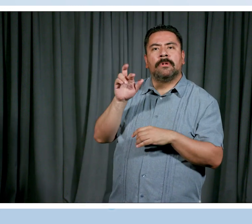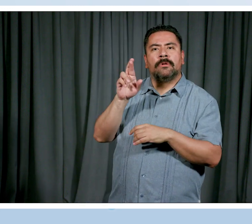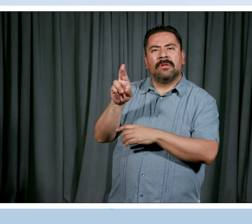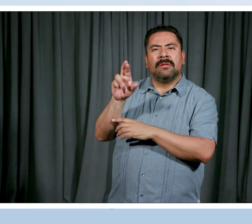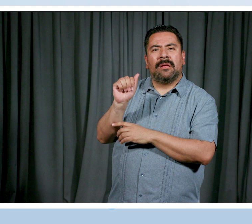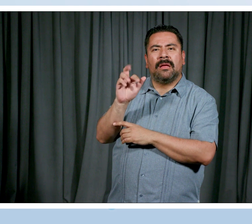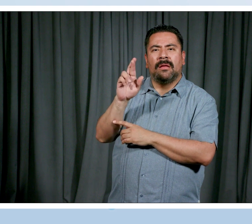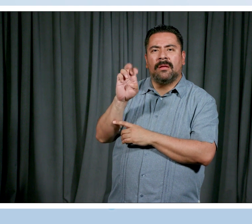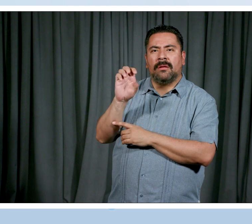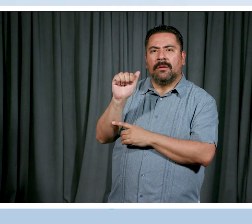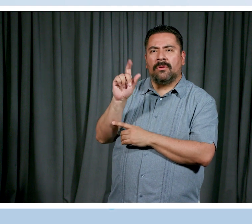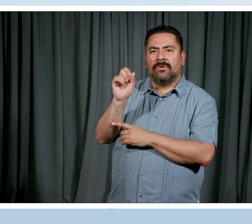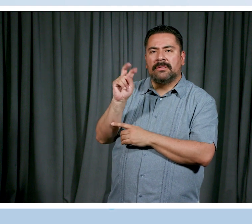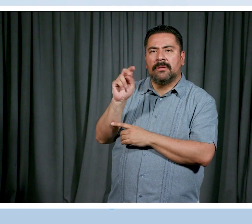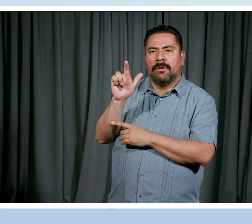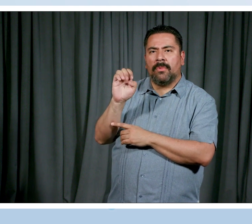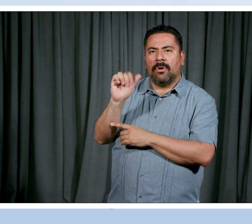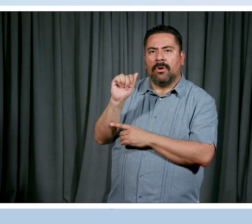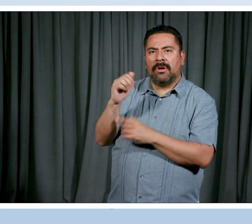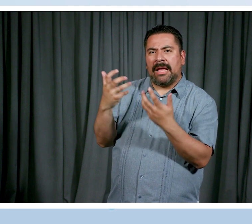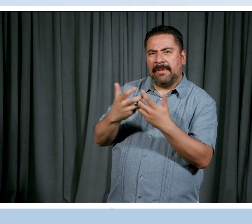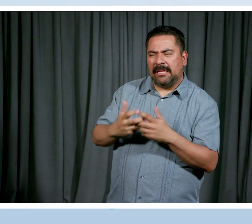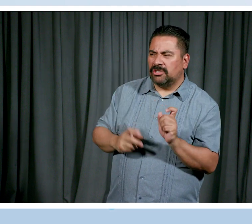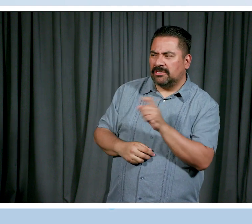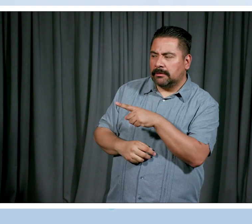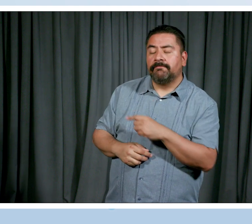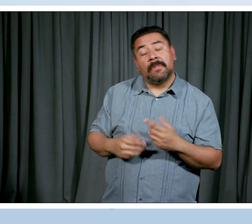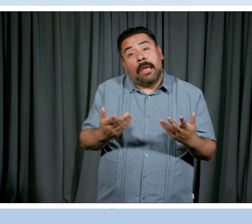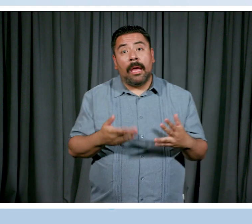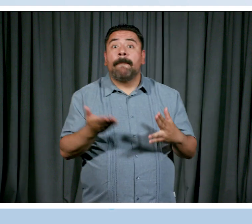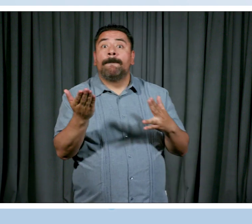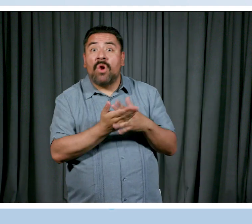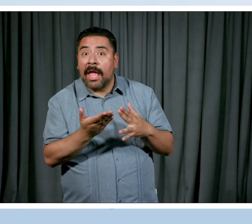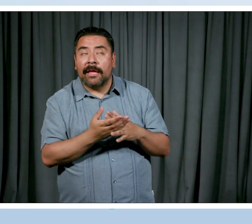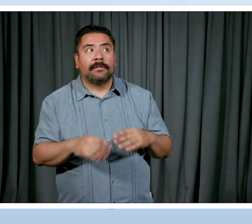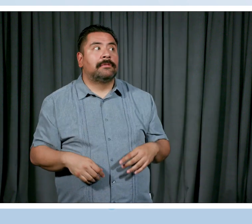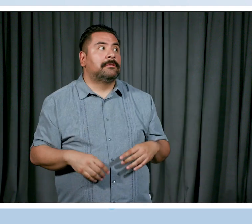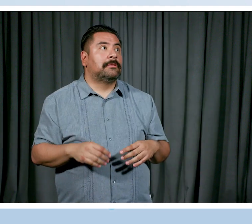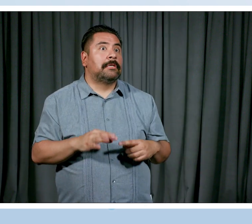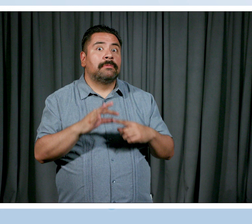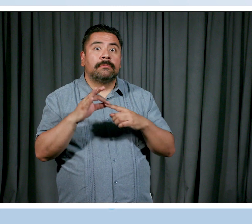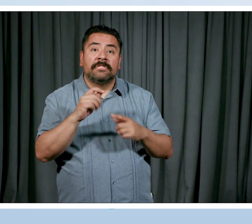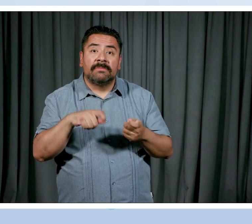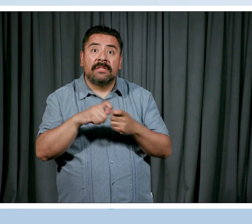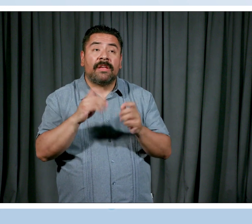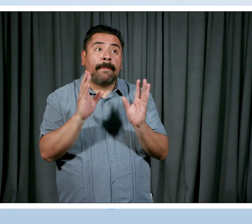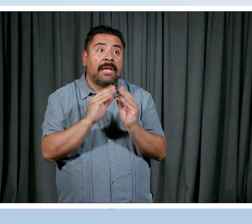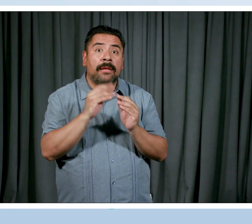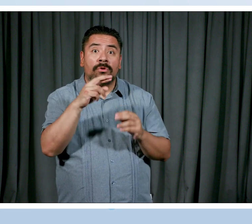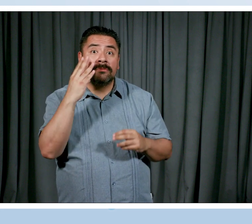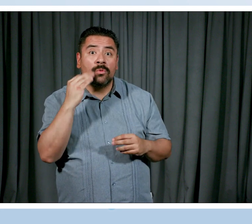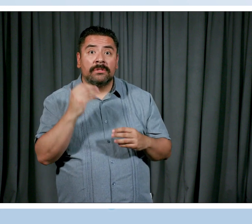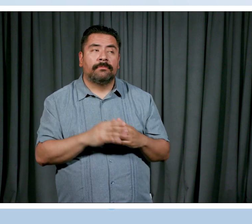in the workplace? Breaks, just building in breaks post particular meetings or experiences. Some people